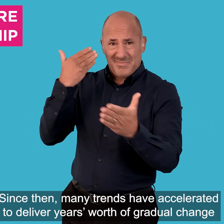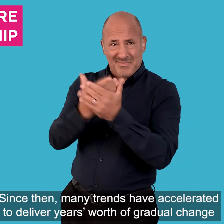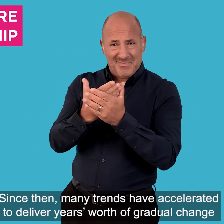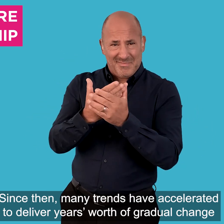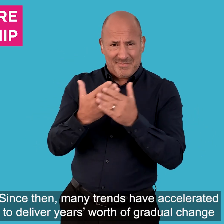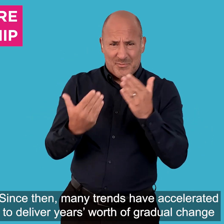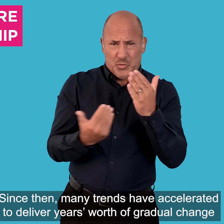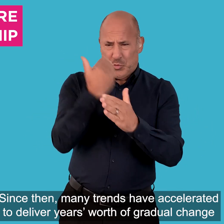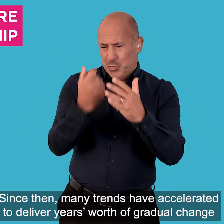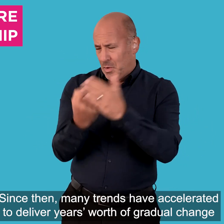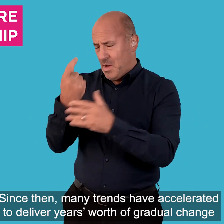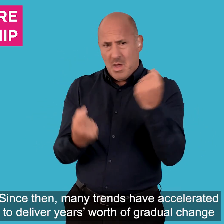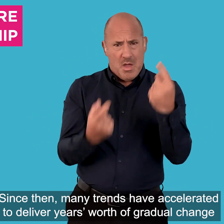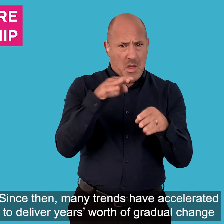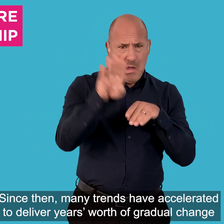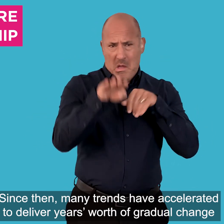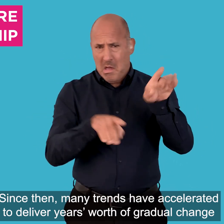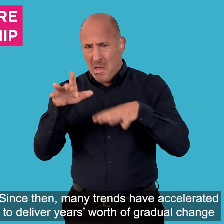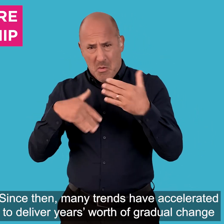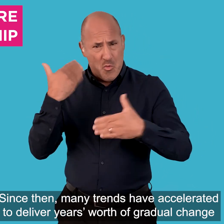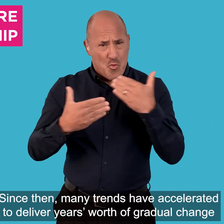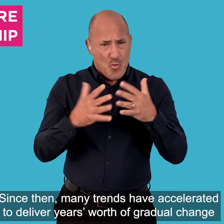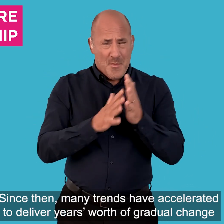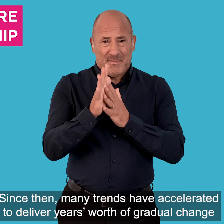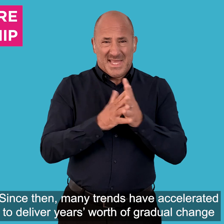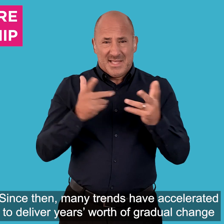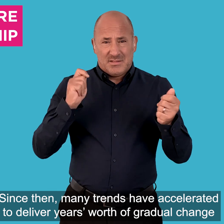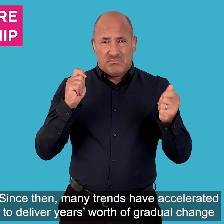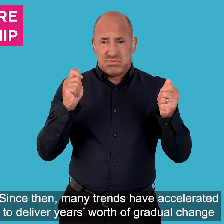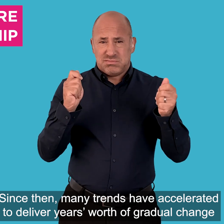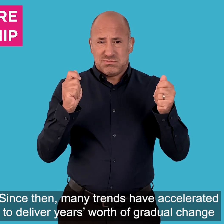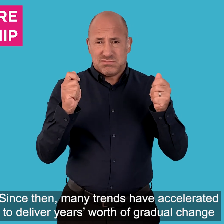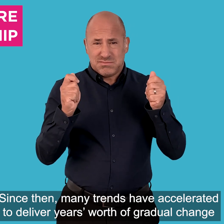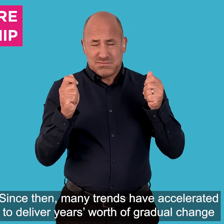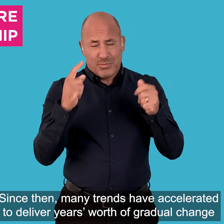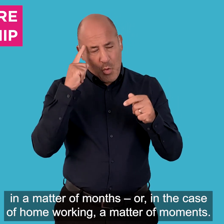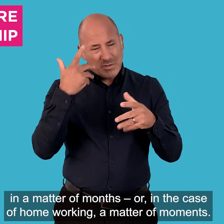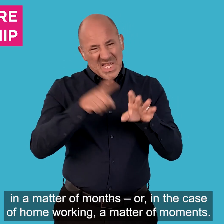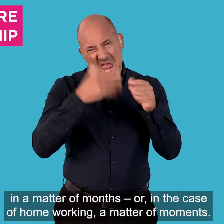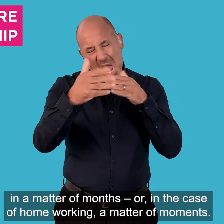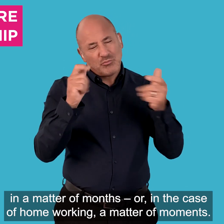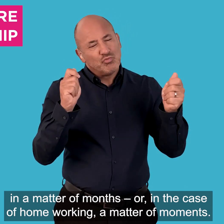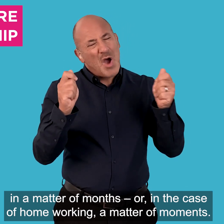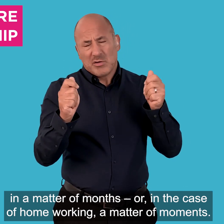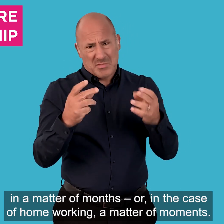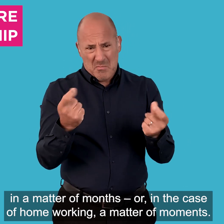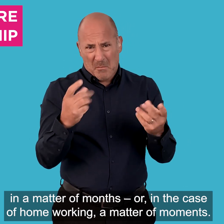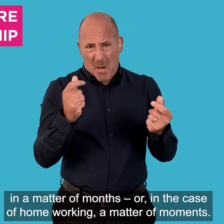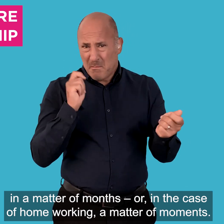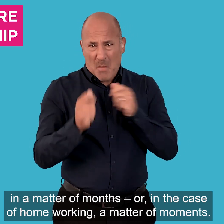Since then, many trends have accelerated to deliver years' worth of gradual change in a matter of months, or,